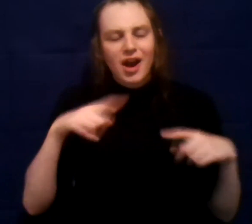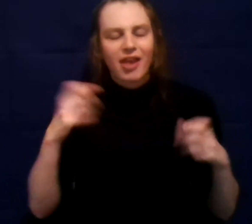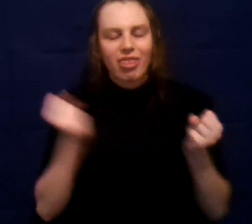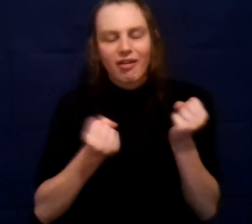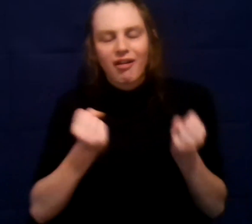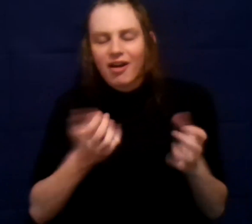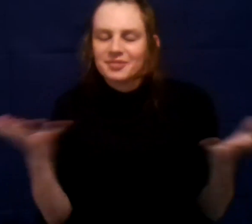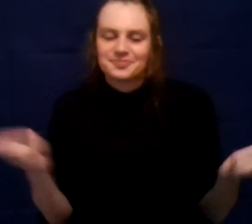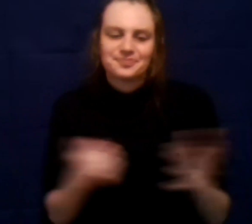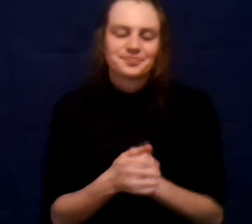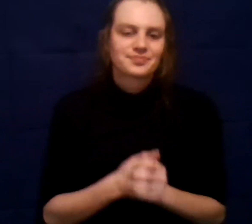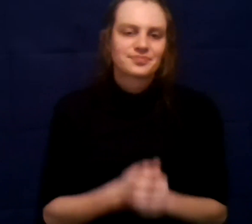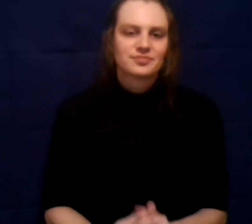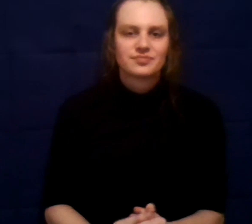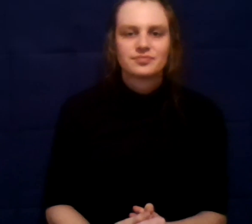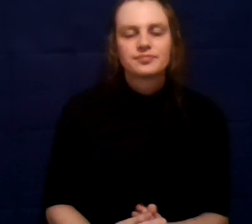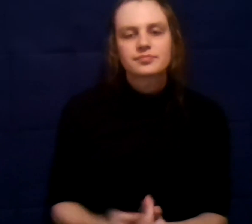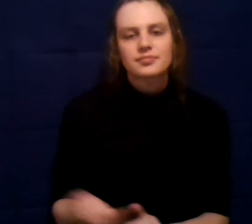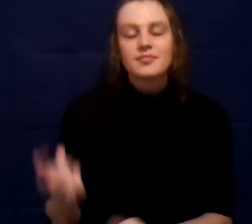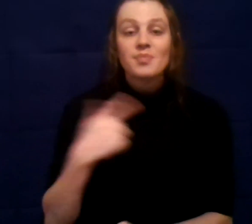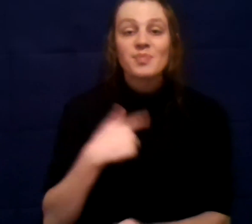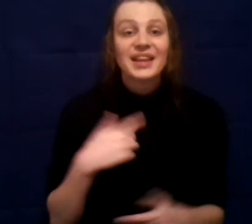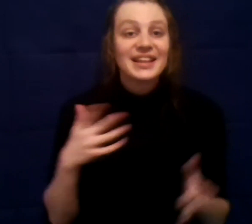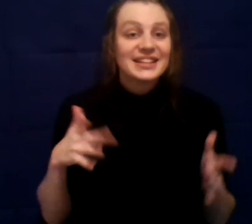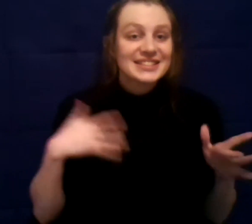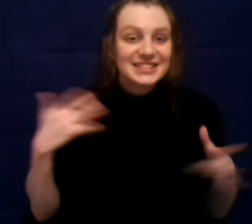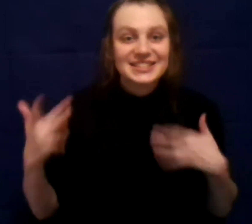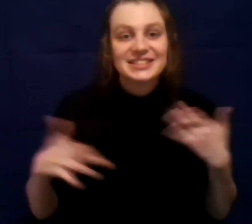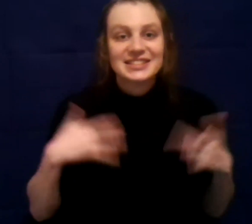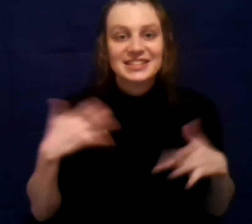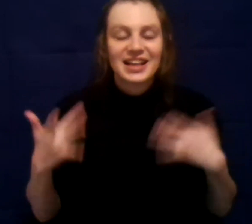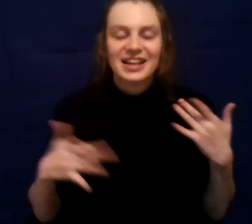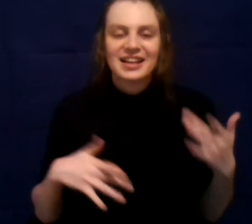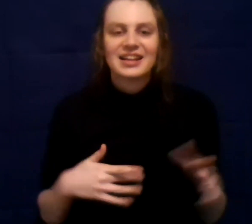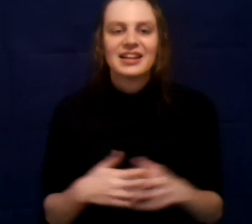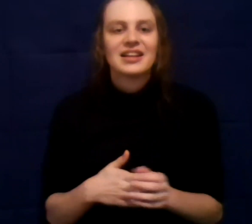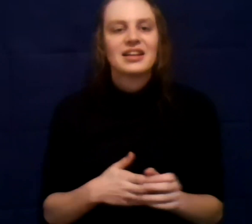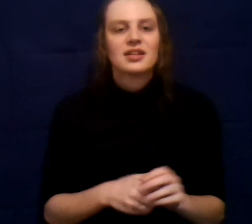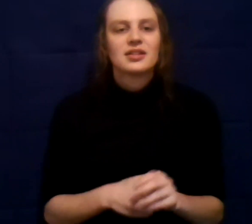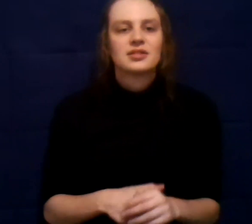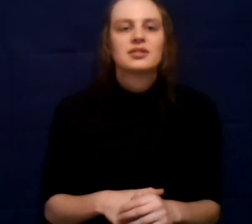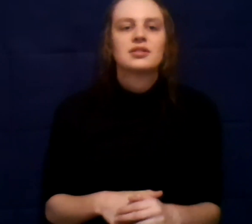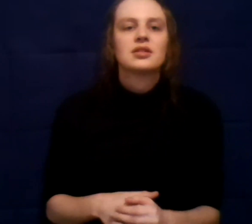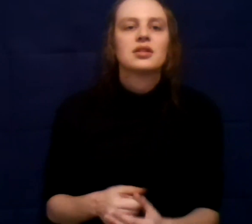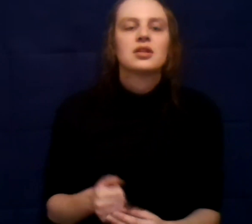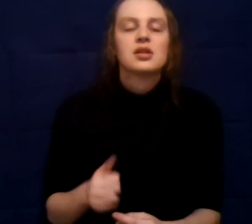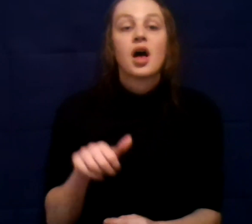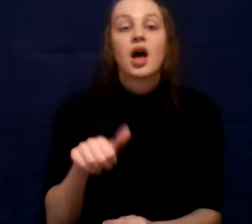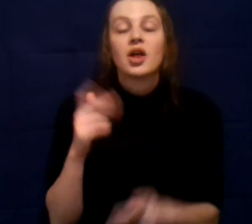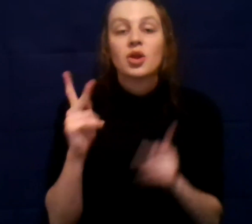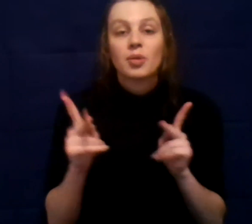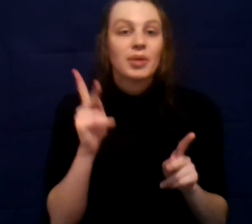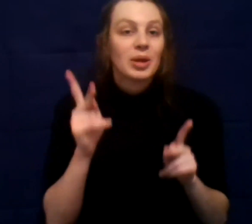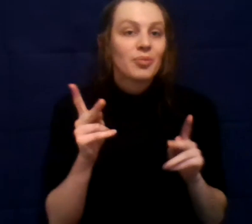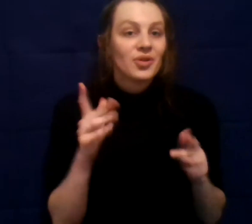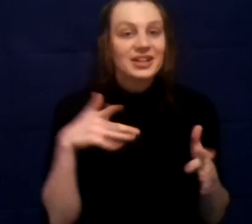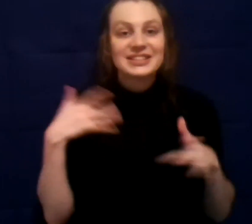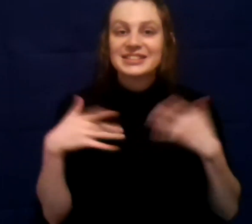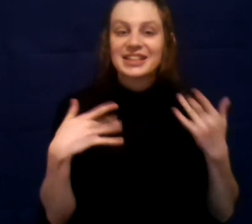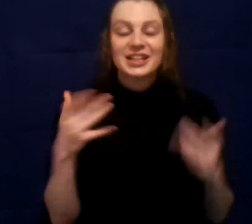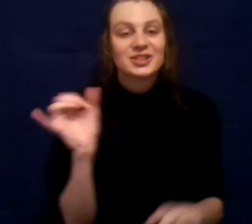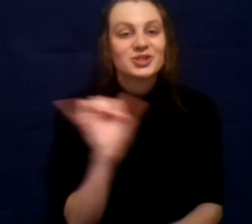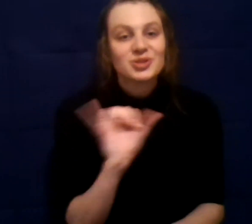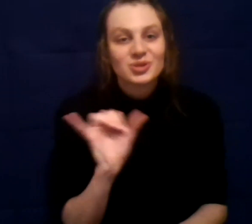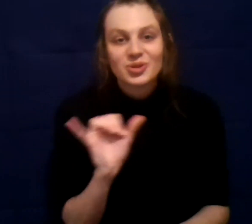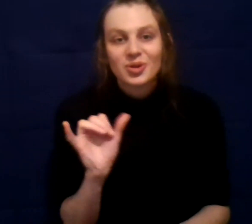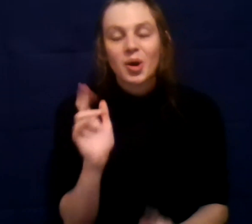But like I'm excited and just I don't know, just seeing other people just get so pumped about this, and like some of the old timers